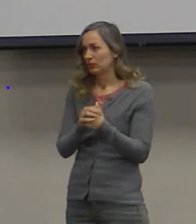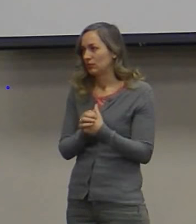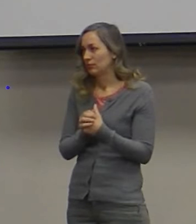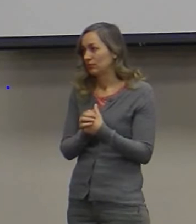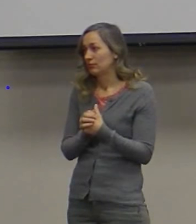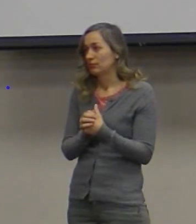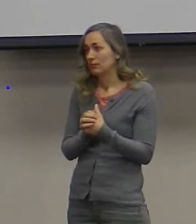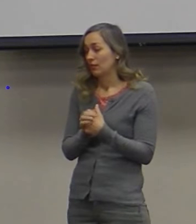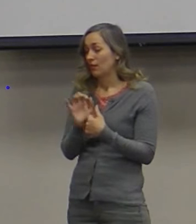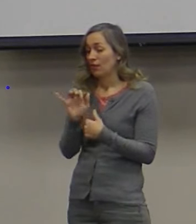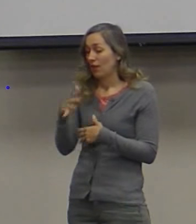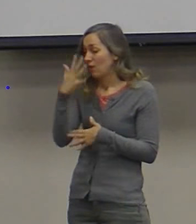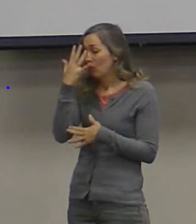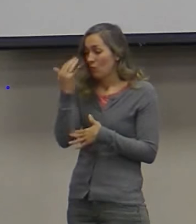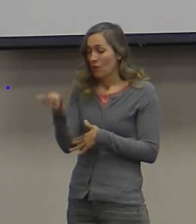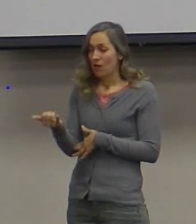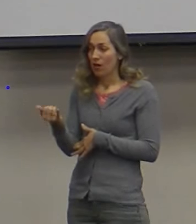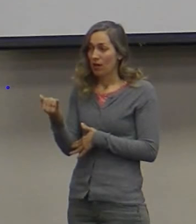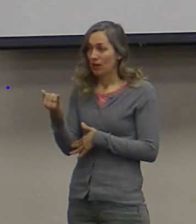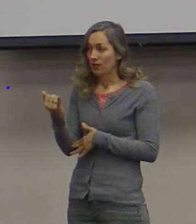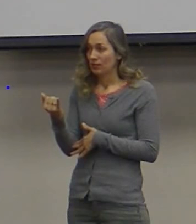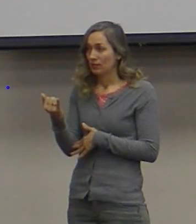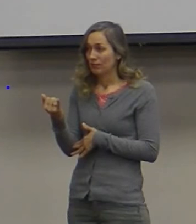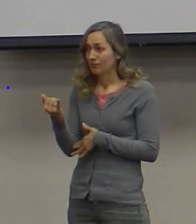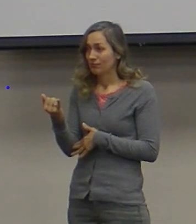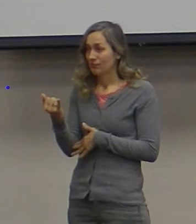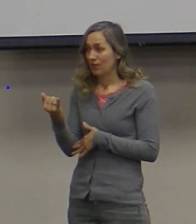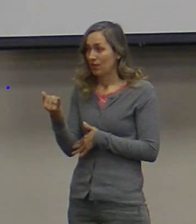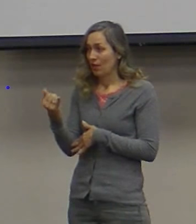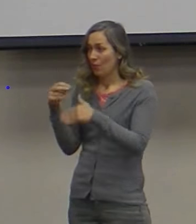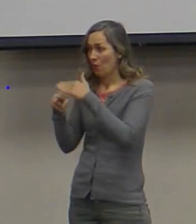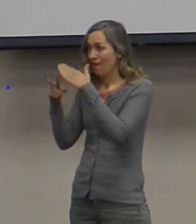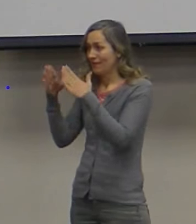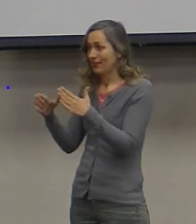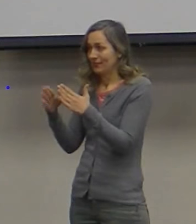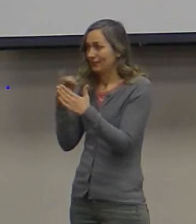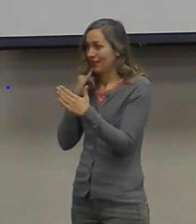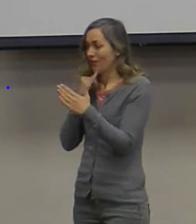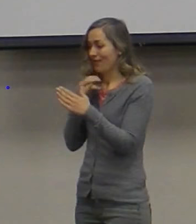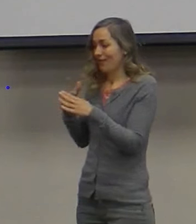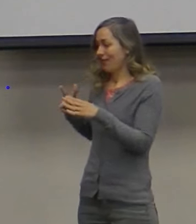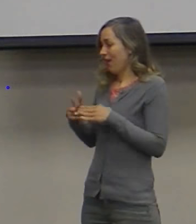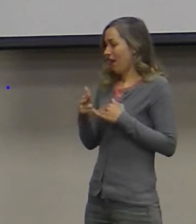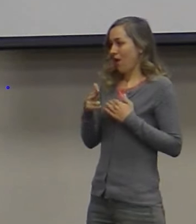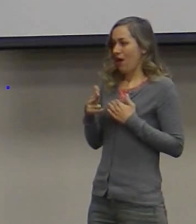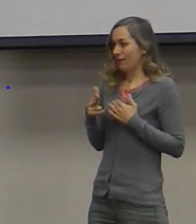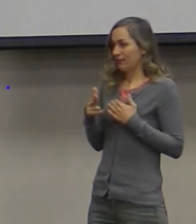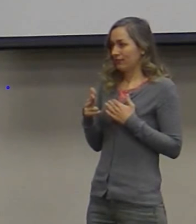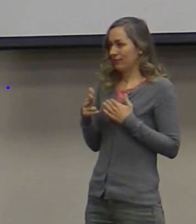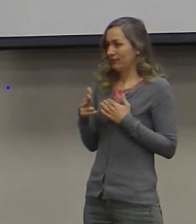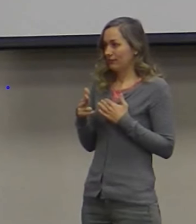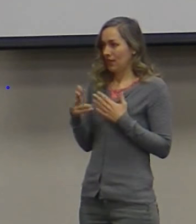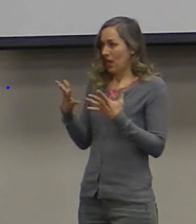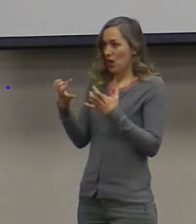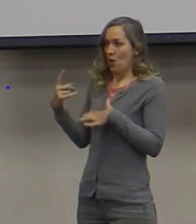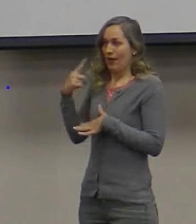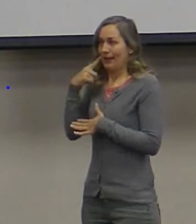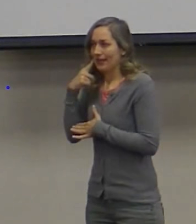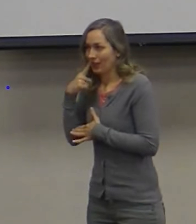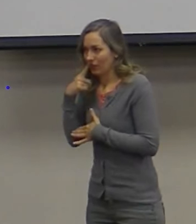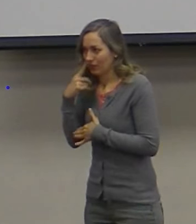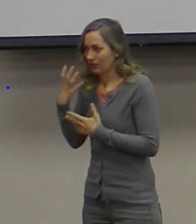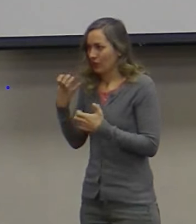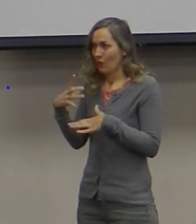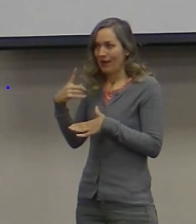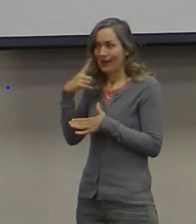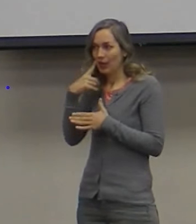that's why they have just cut these prophets off. They didn't want to hear the things that they weren't supposed to do. They didn't want to hear the things that